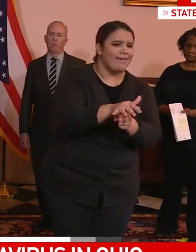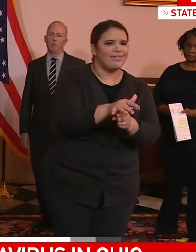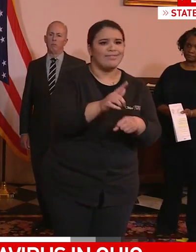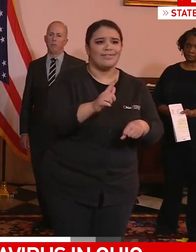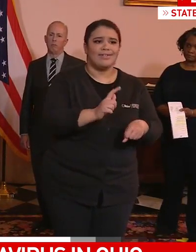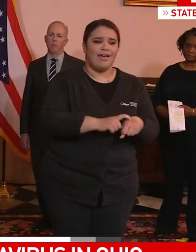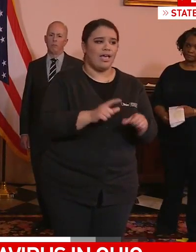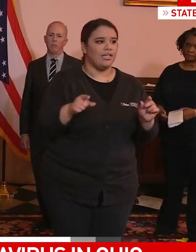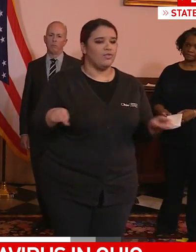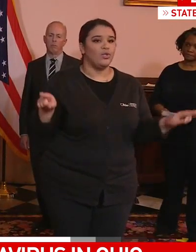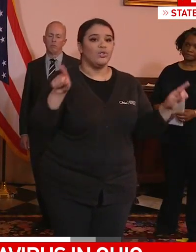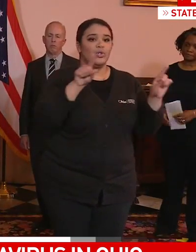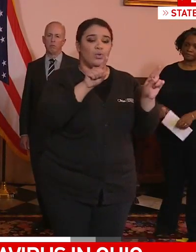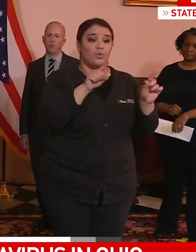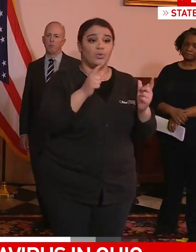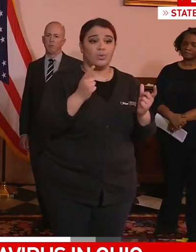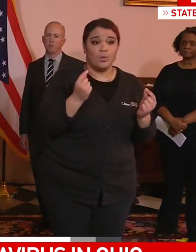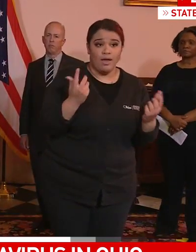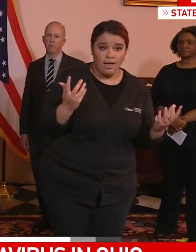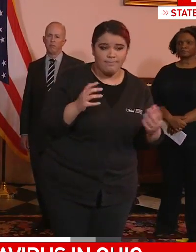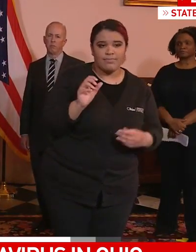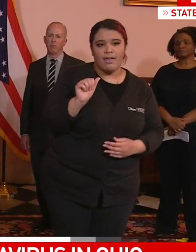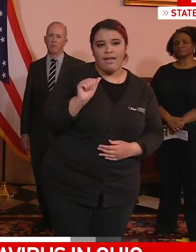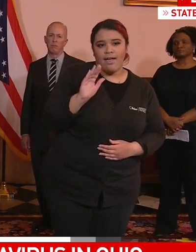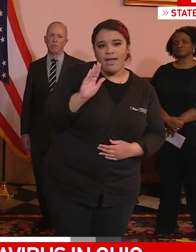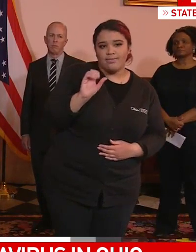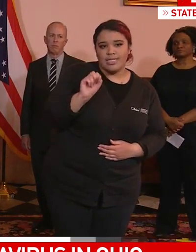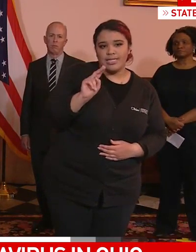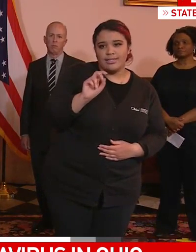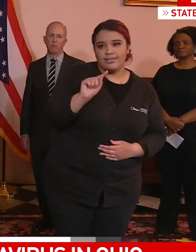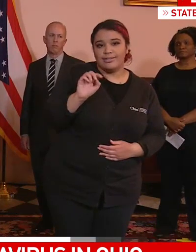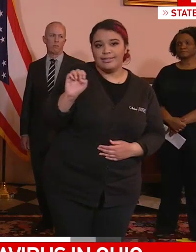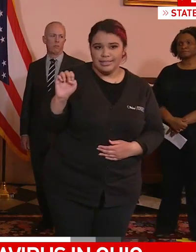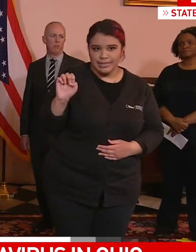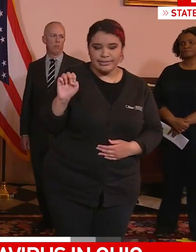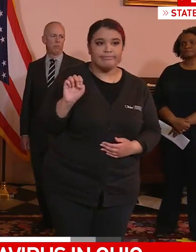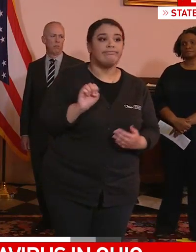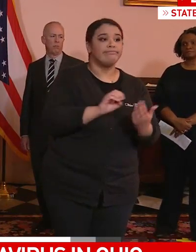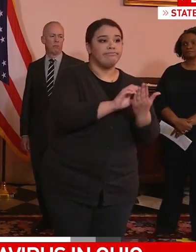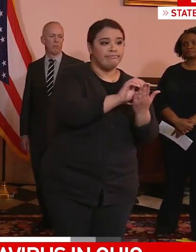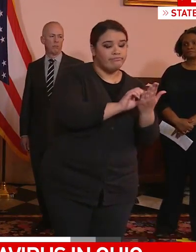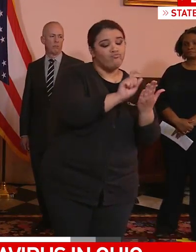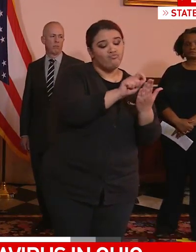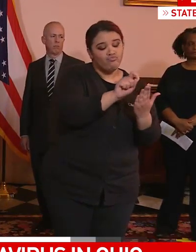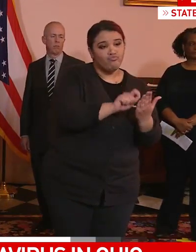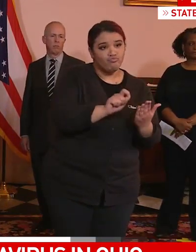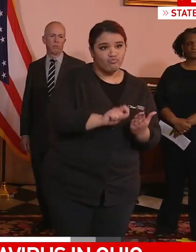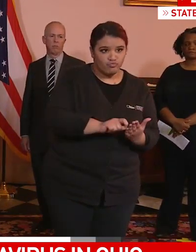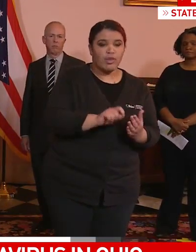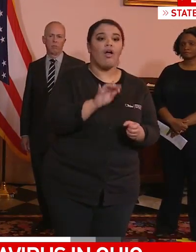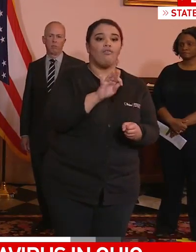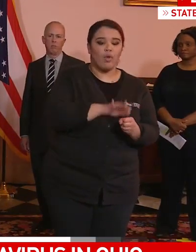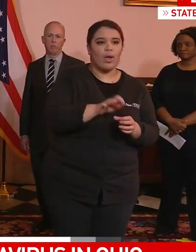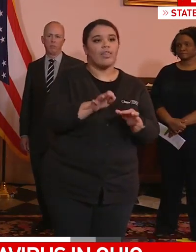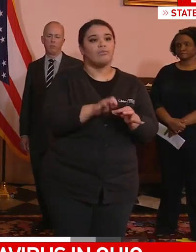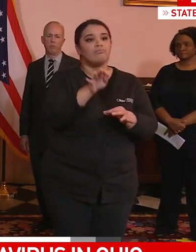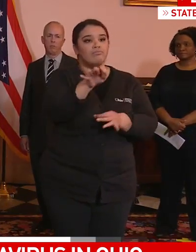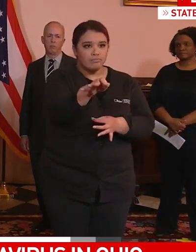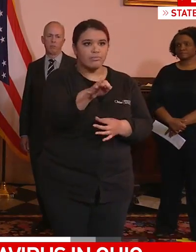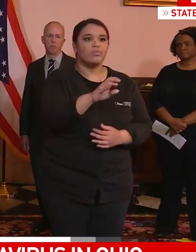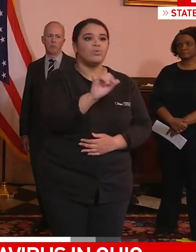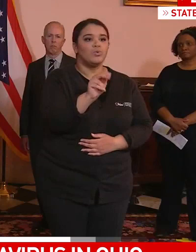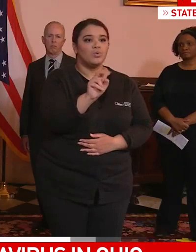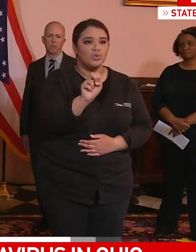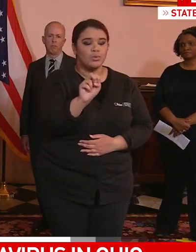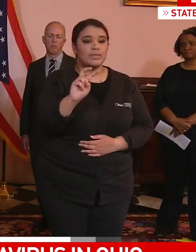voting, and then the election itself on June 2nd. That did not happen. We had a judge in Franklin